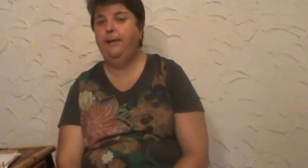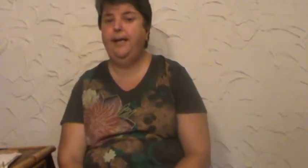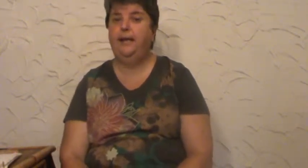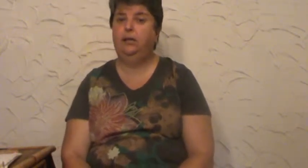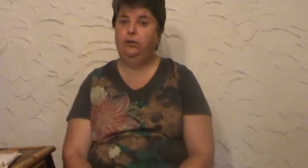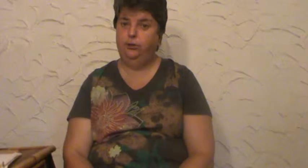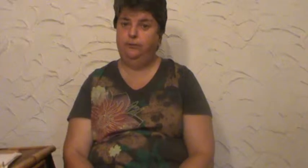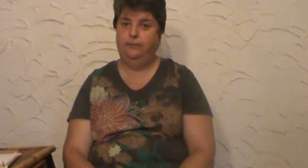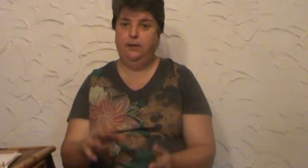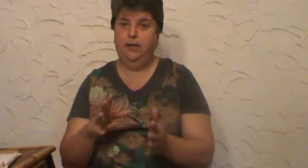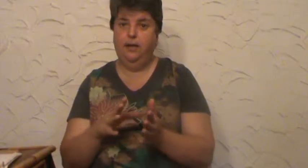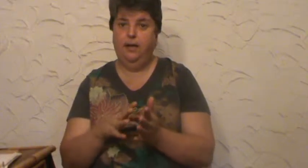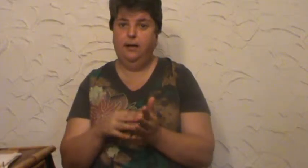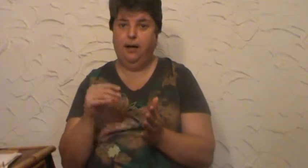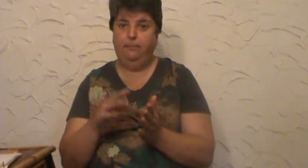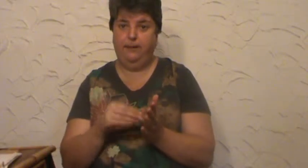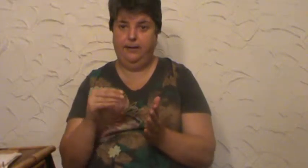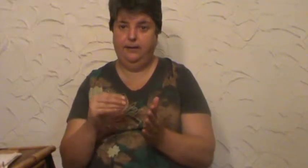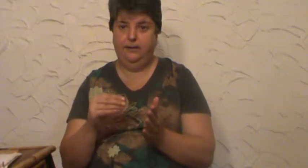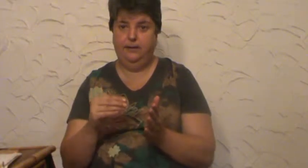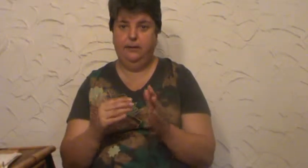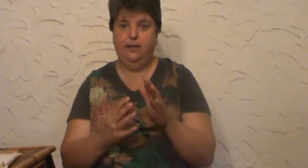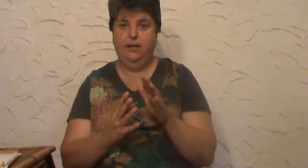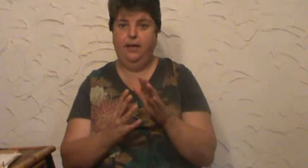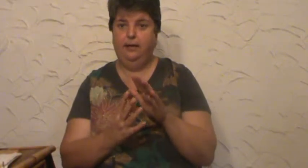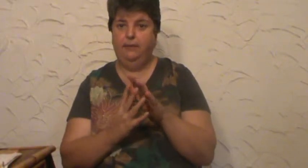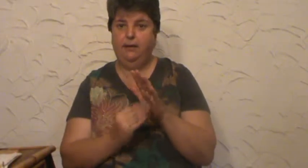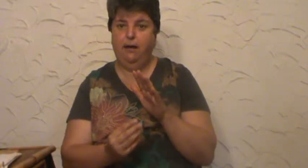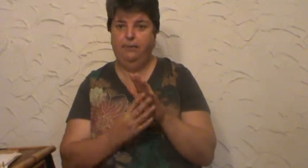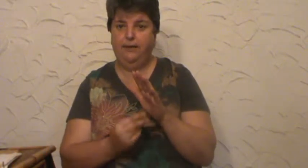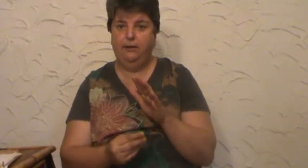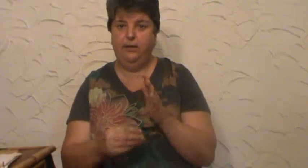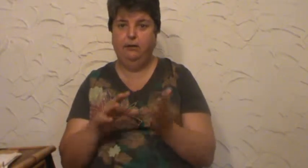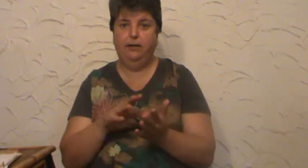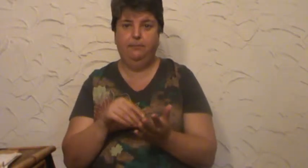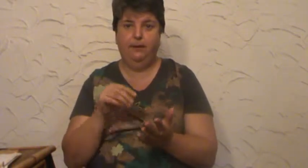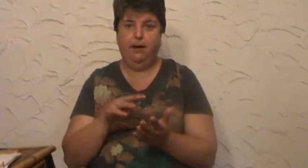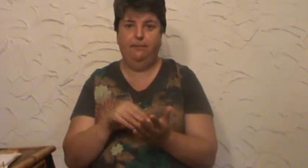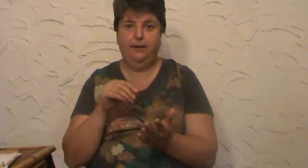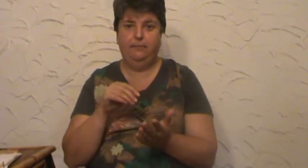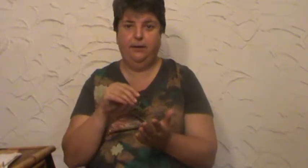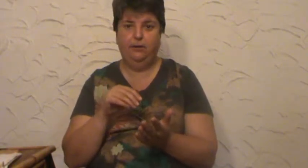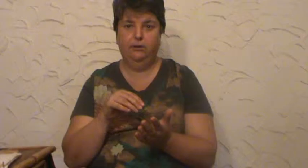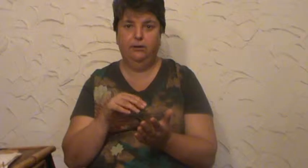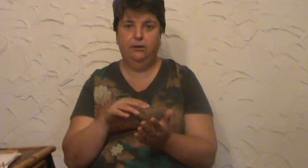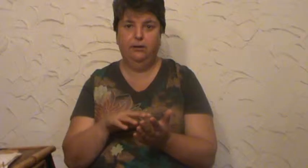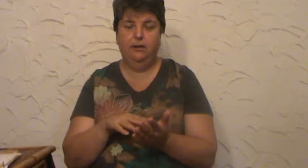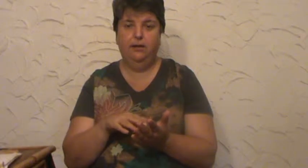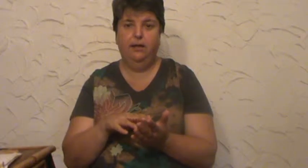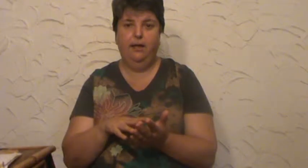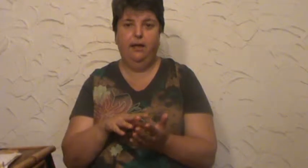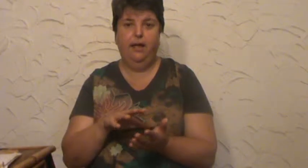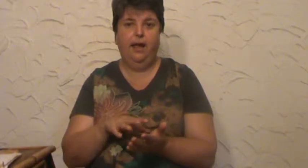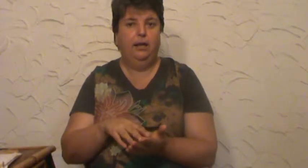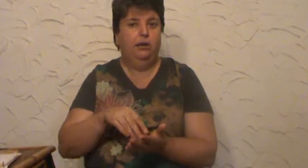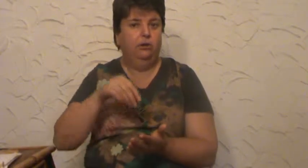Copy and learn. Copy. It can be copy down here, it can be copy up here. And